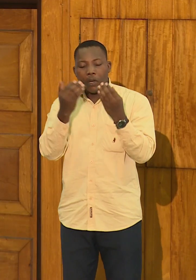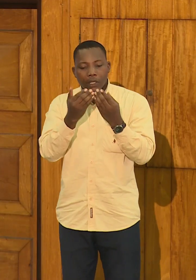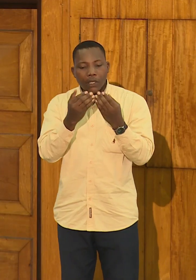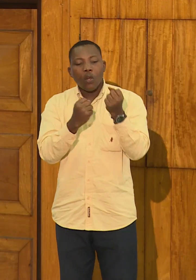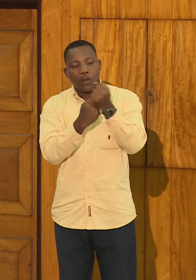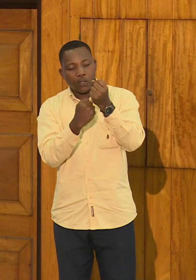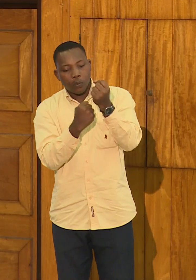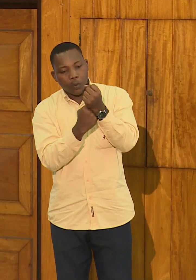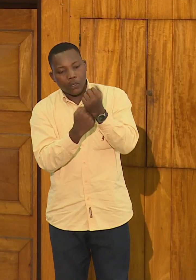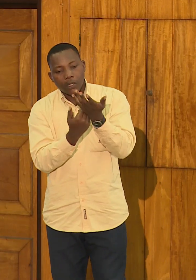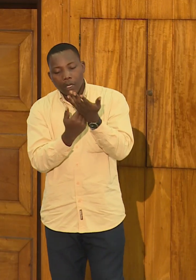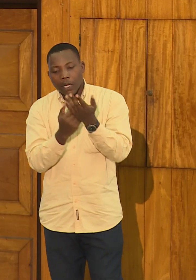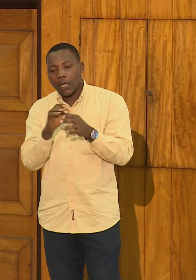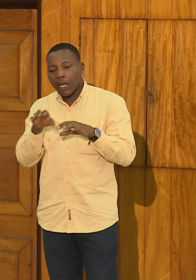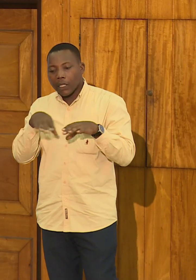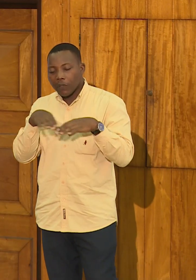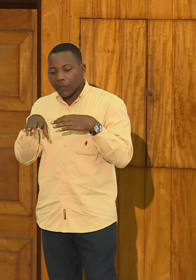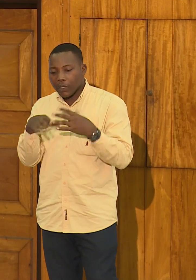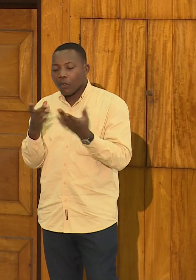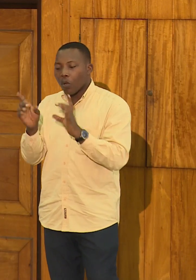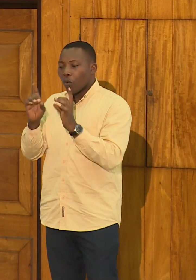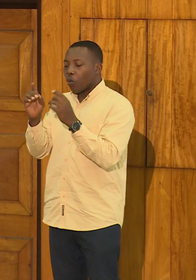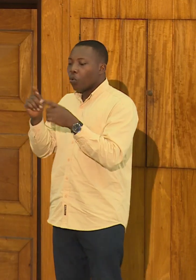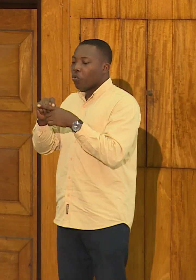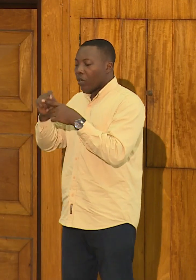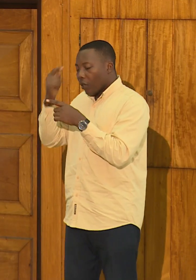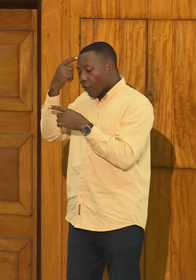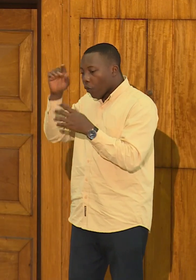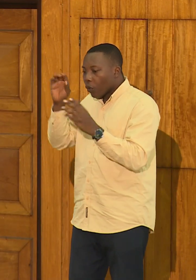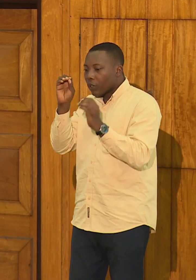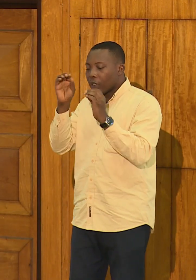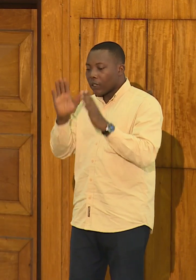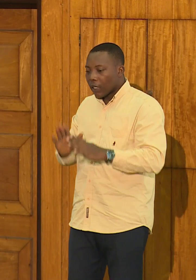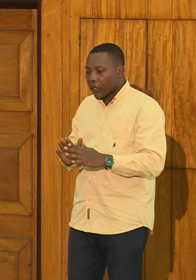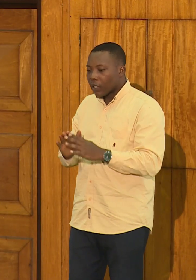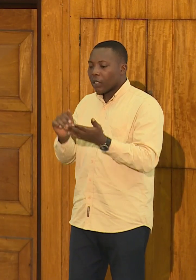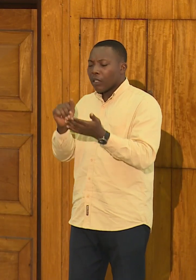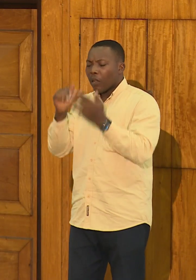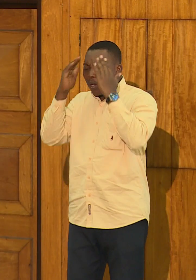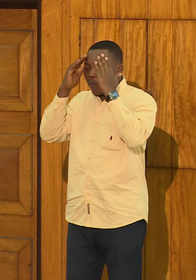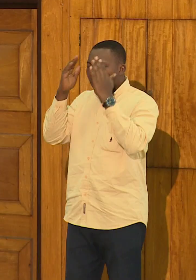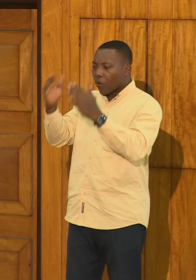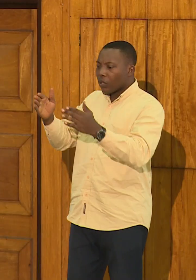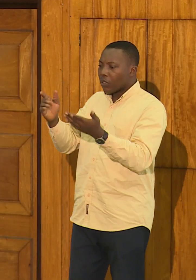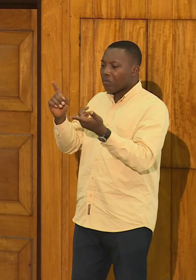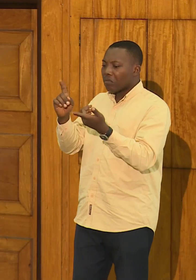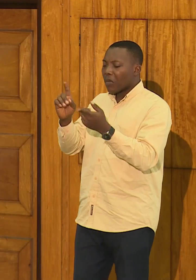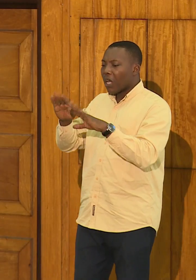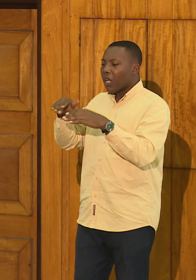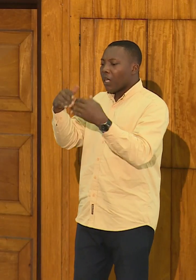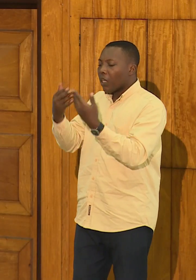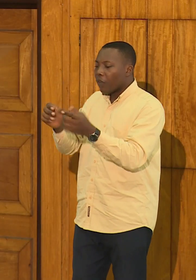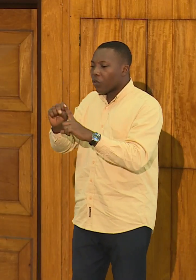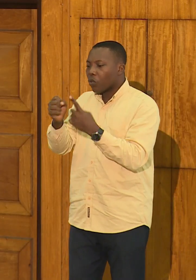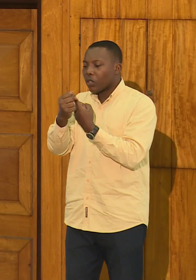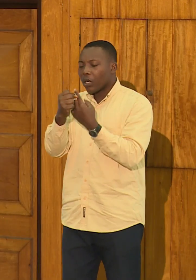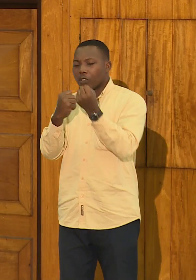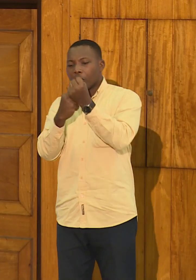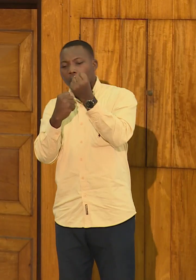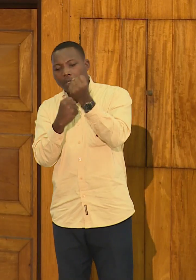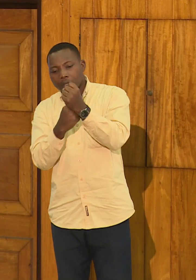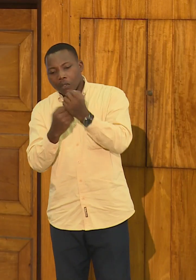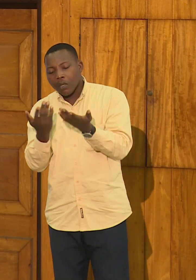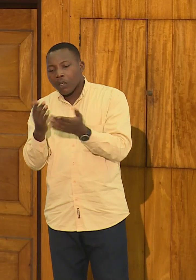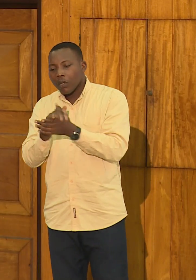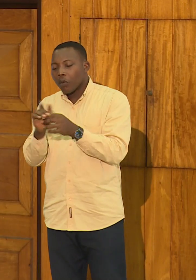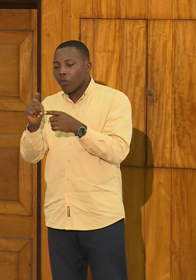were also conducted for teachers. It mainly focused on offering psychosocial support, and sessions were done for the